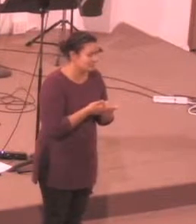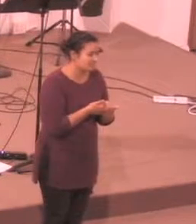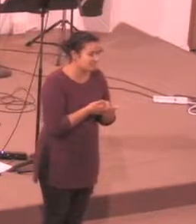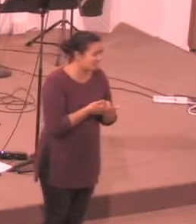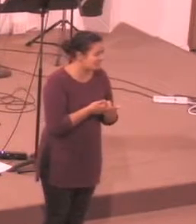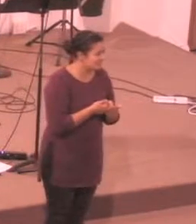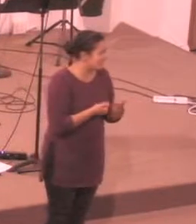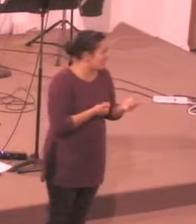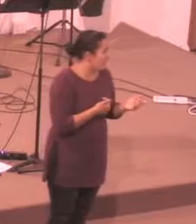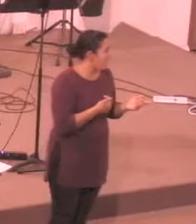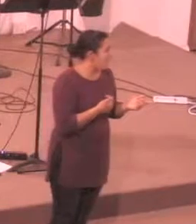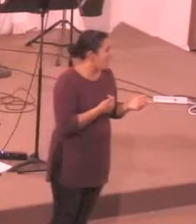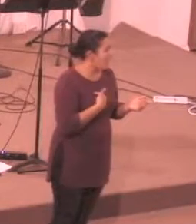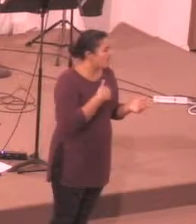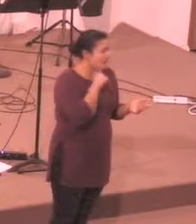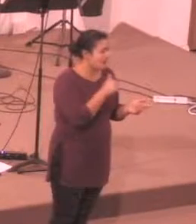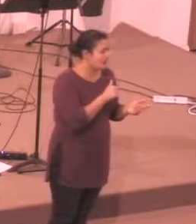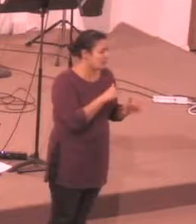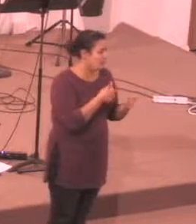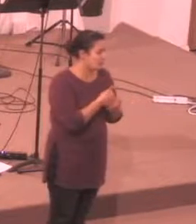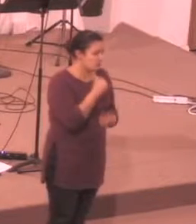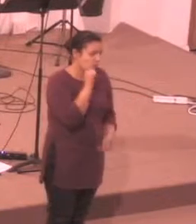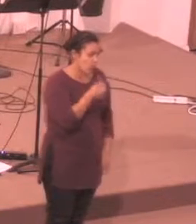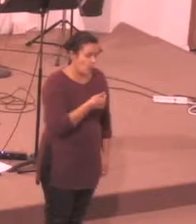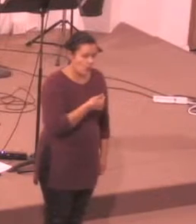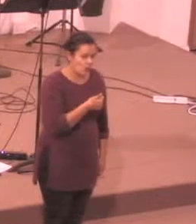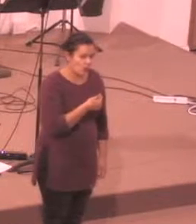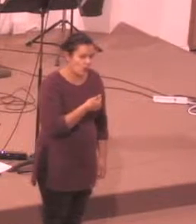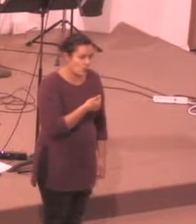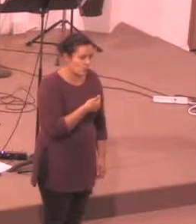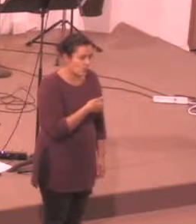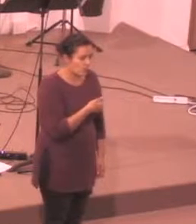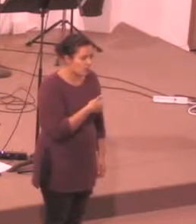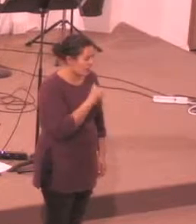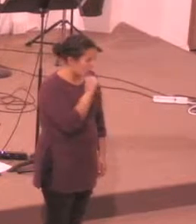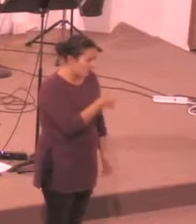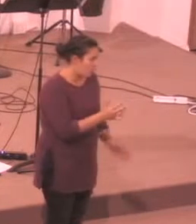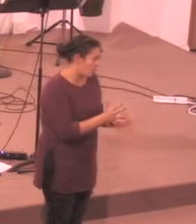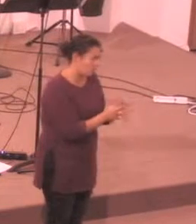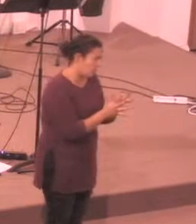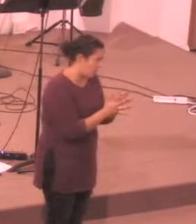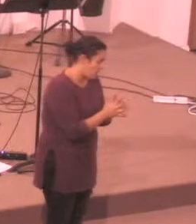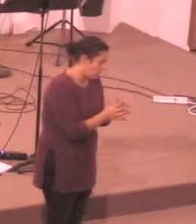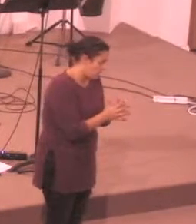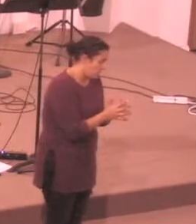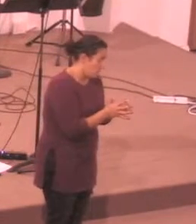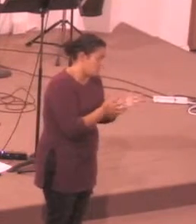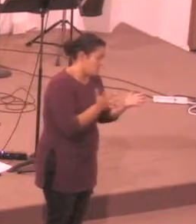Now, I'm not going to challenge you tomorrow because tomorrow is football.